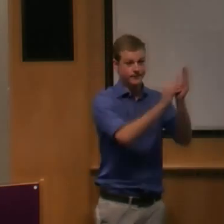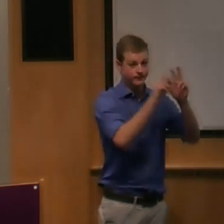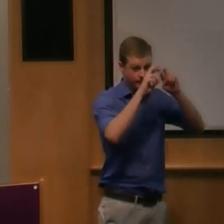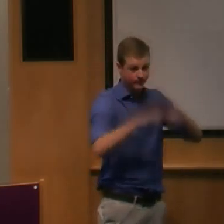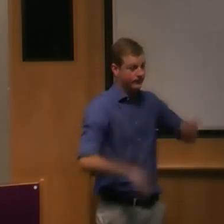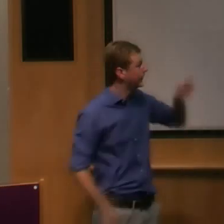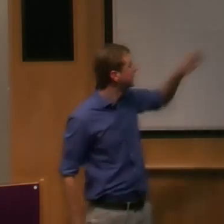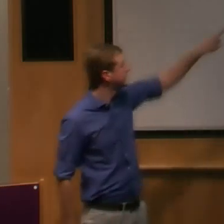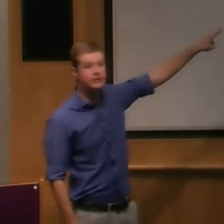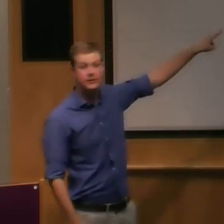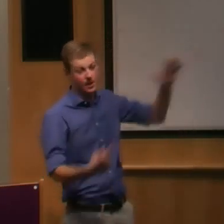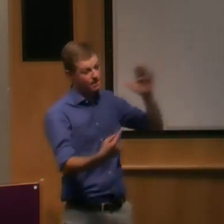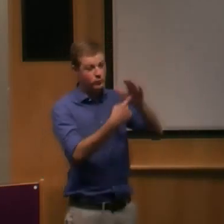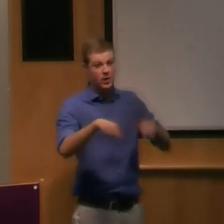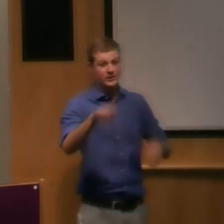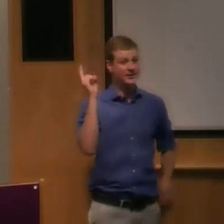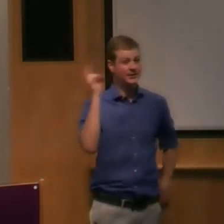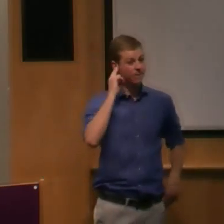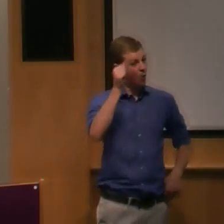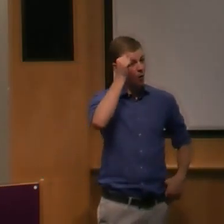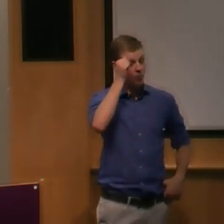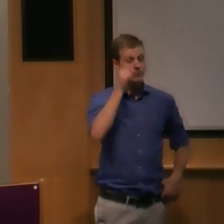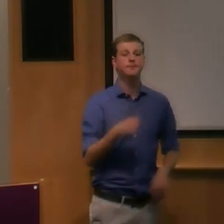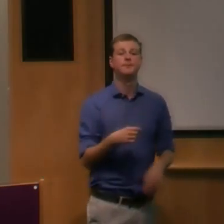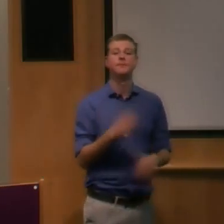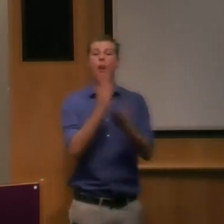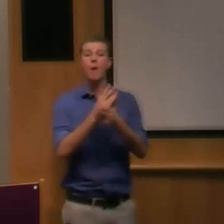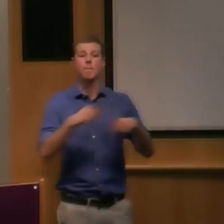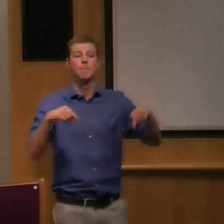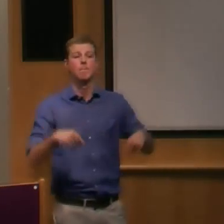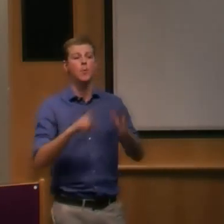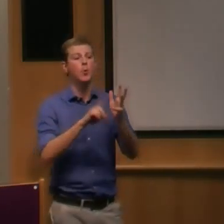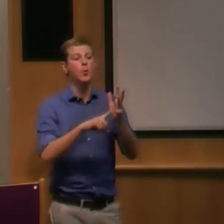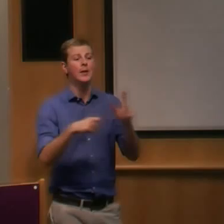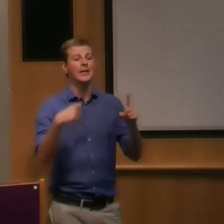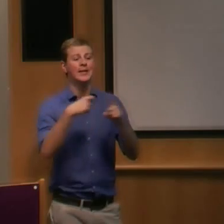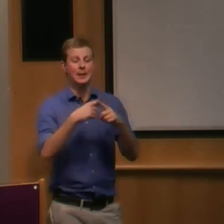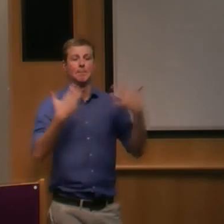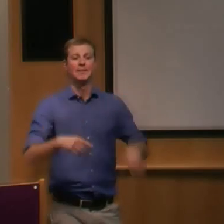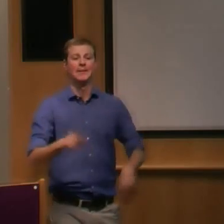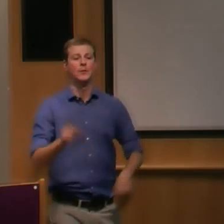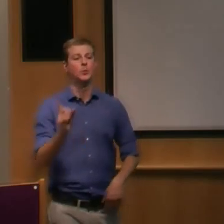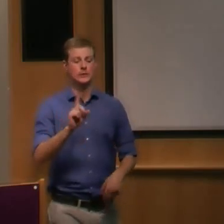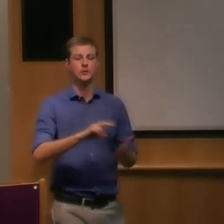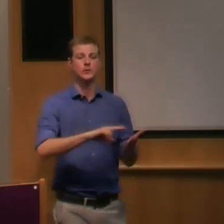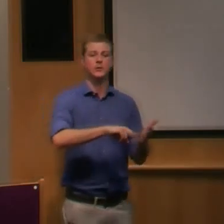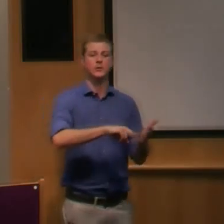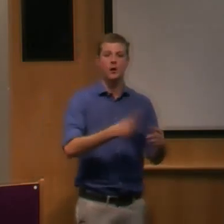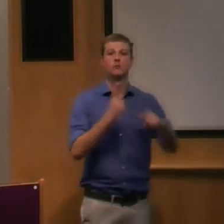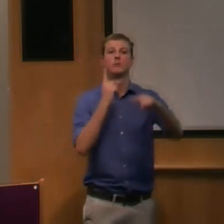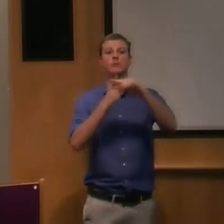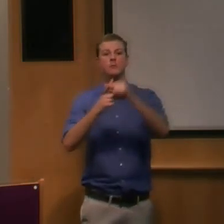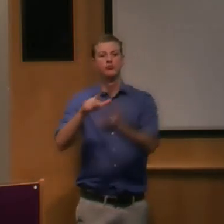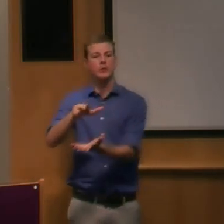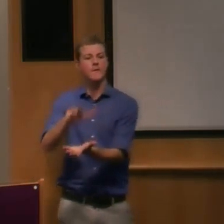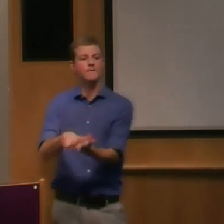I want you to Google. Research it. It is fundamentally important for us as deaf people. The United